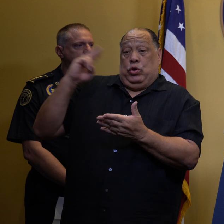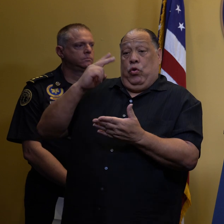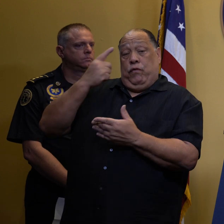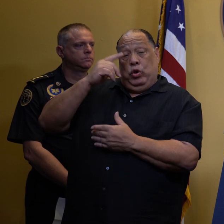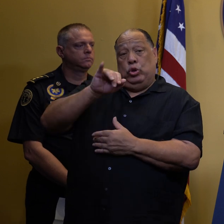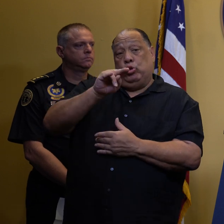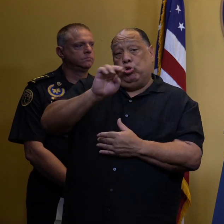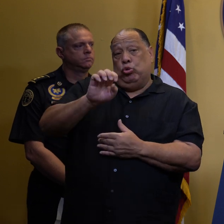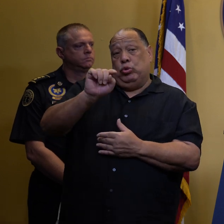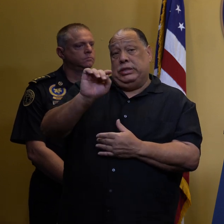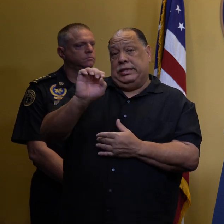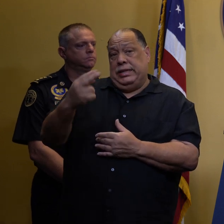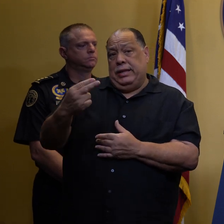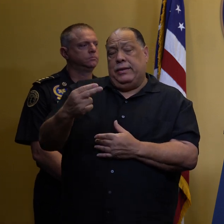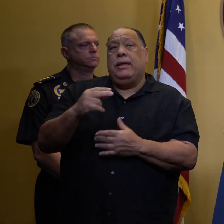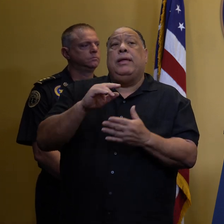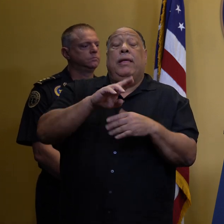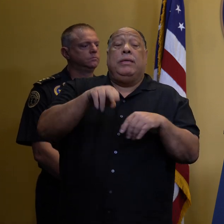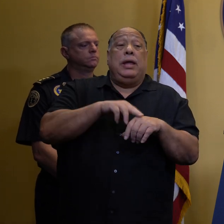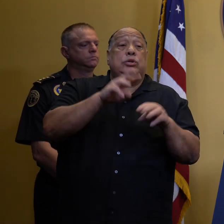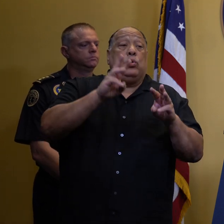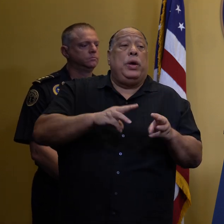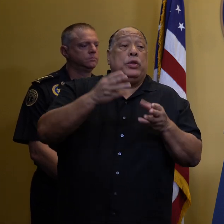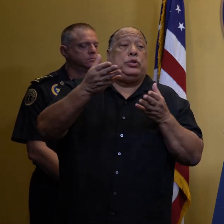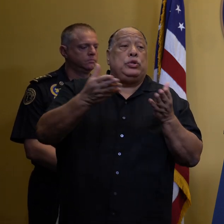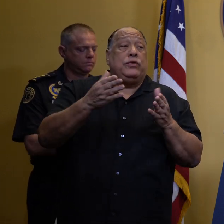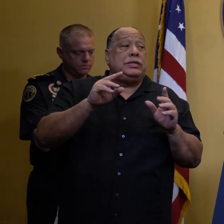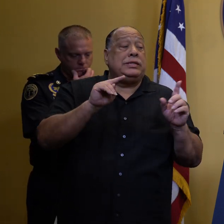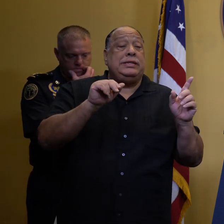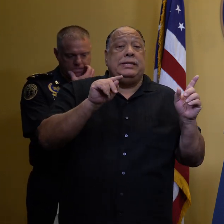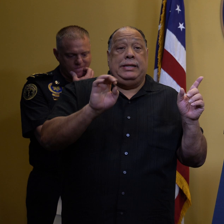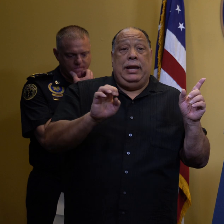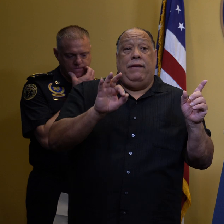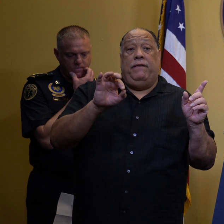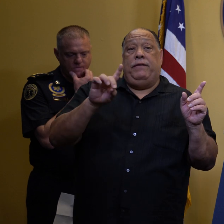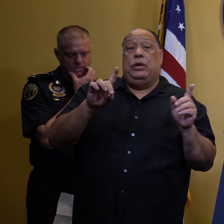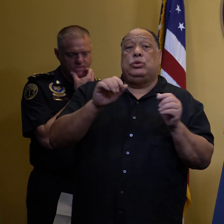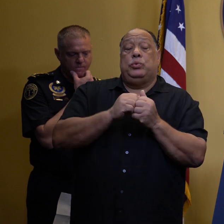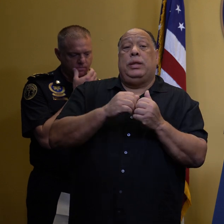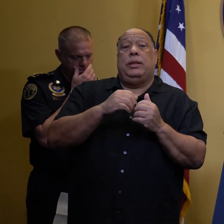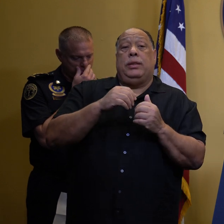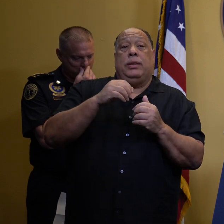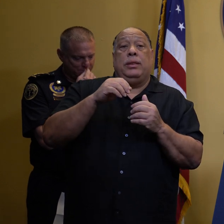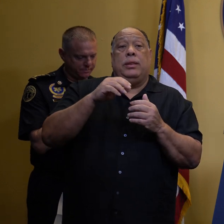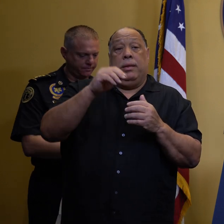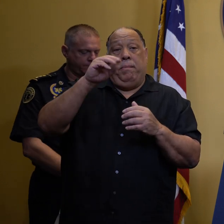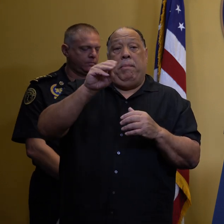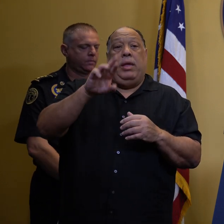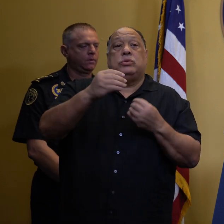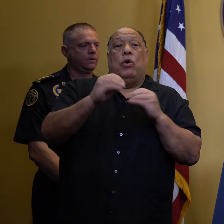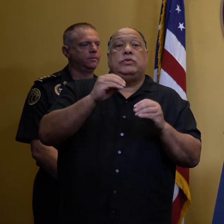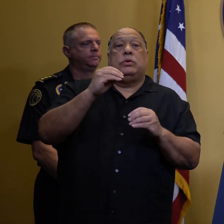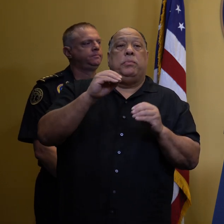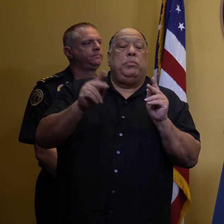heat event that we had. And that, of course, is the National Weather Service. Nate Fields with the Mayor's Office of Homeless Services and Strategies has